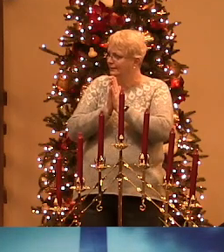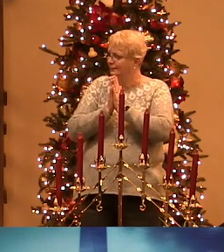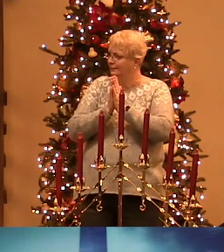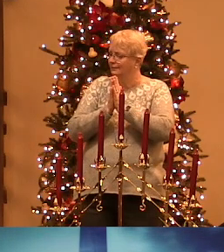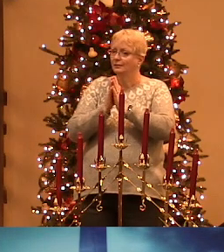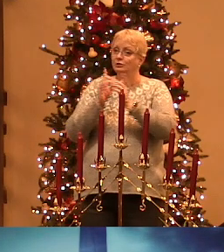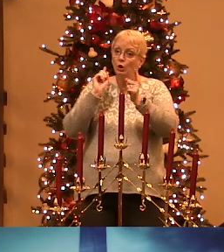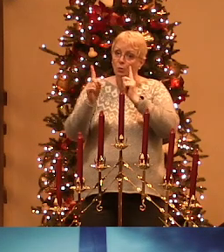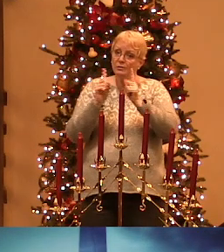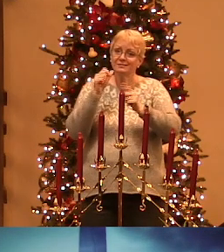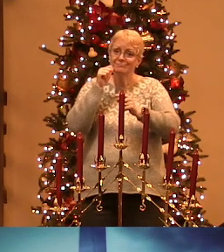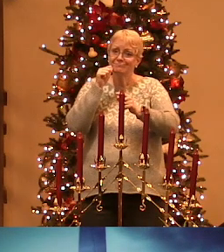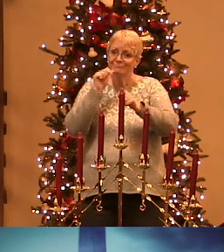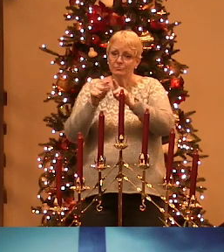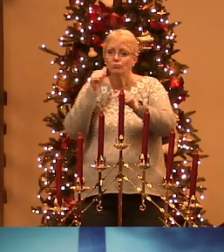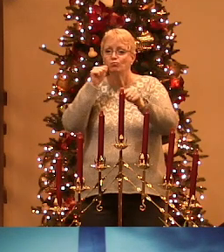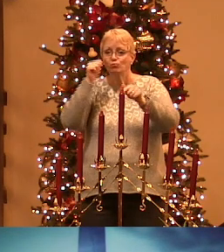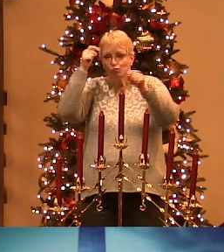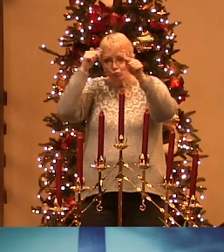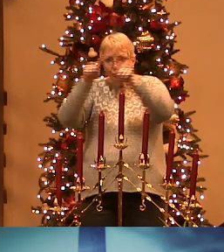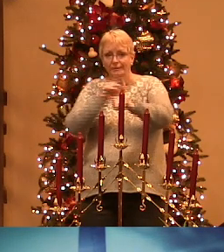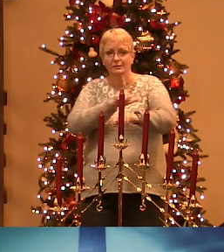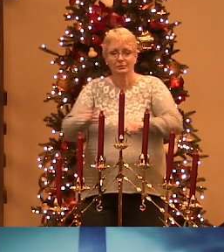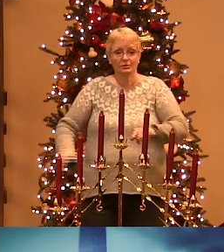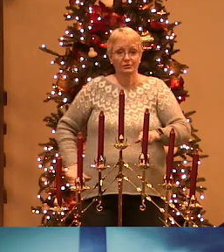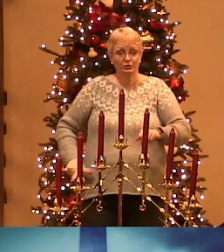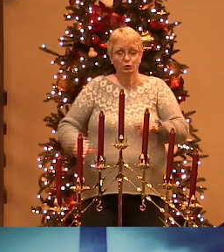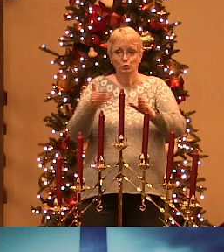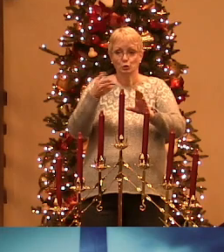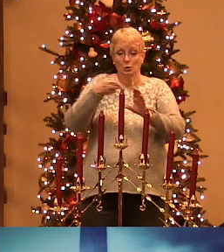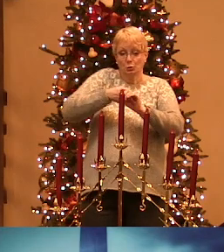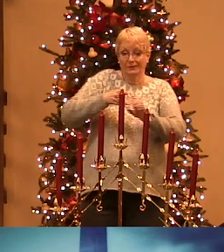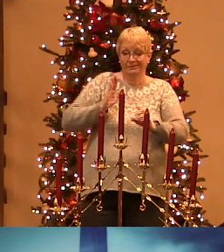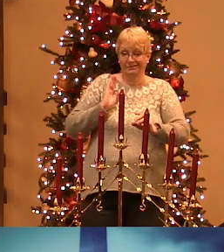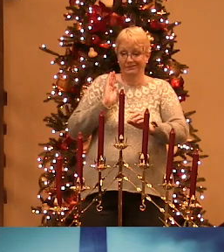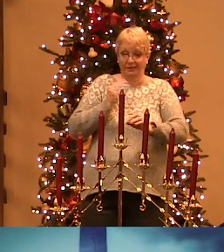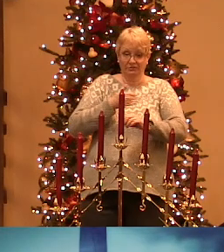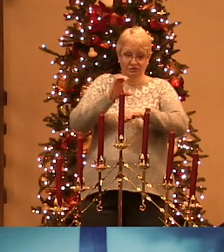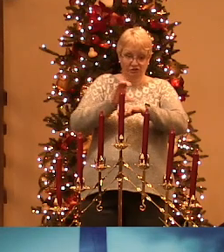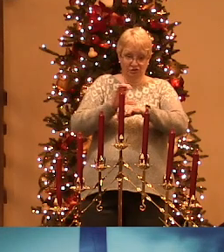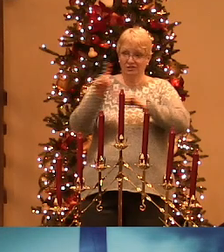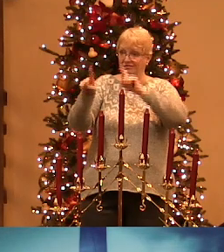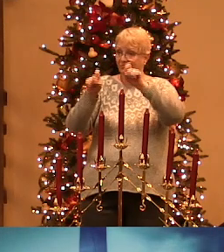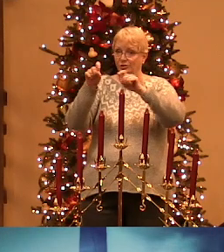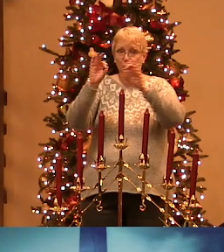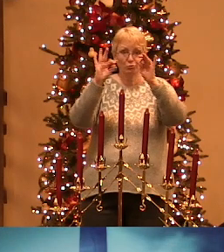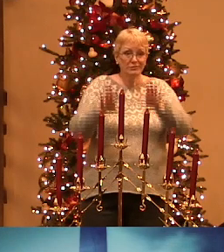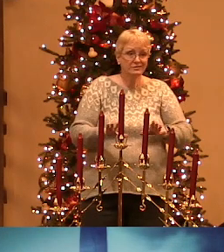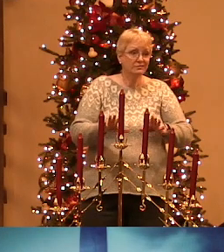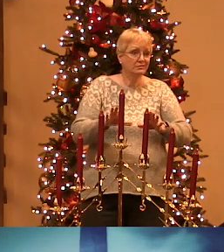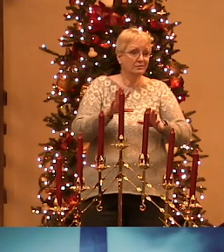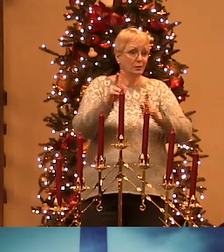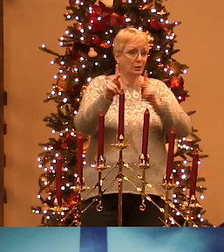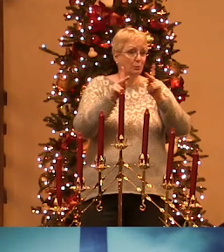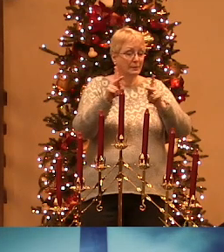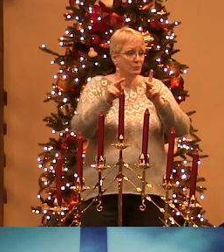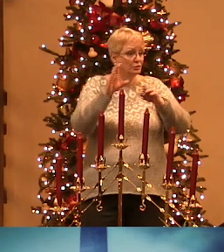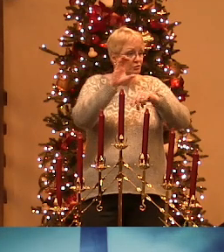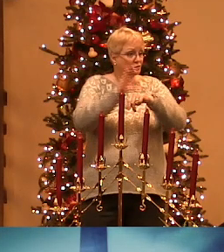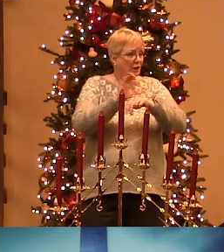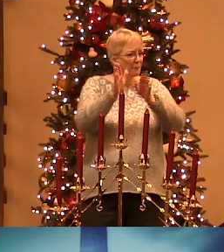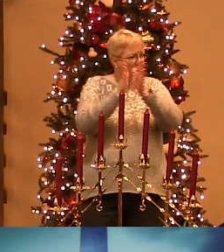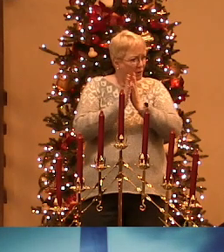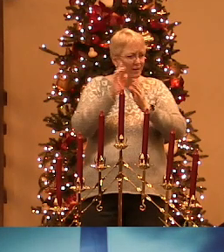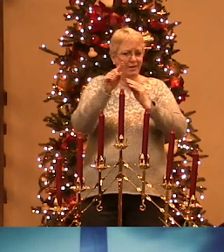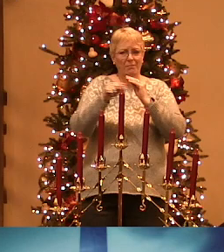brother or sister, or certainly talk to me, or if you're part of another church and you're just watching online, talk to your pastor and pray